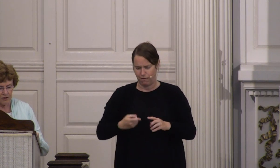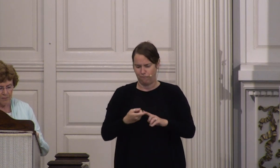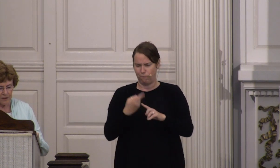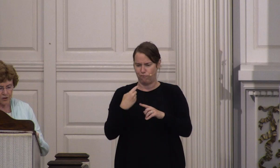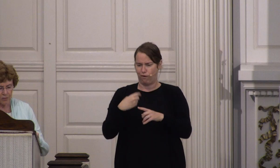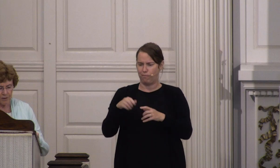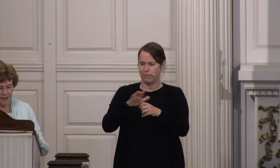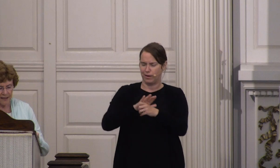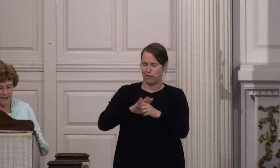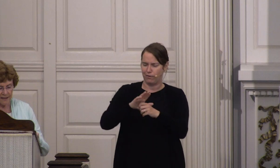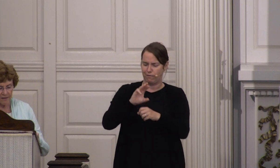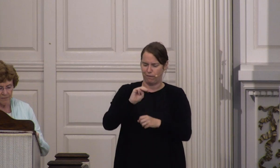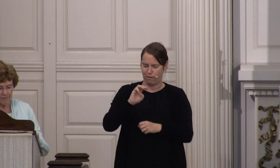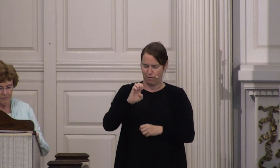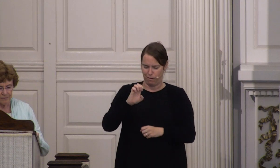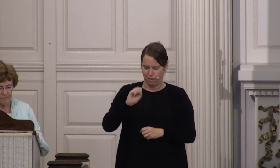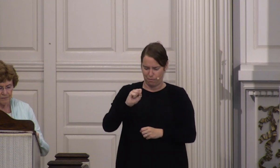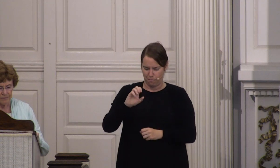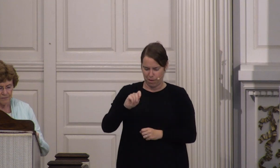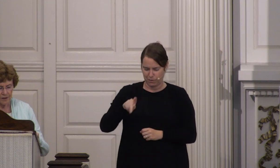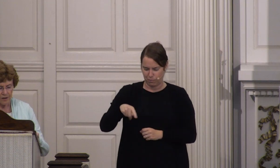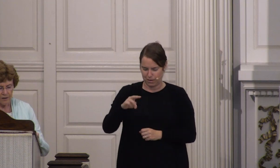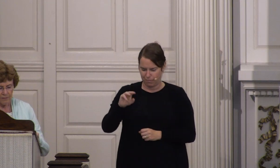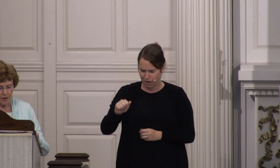inhabitants of Mesopotamia,